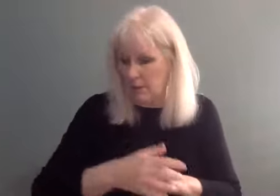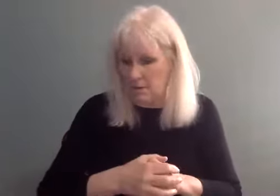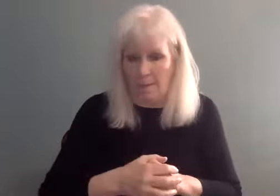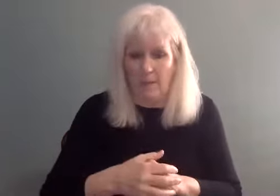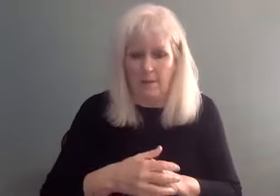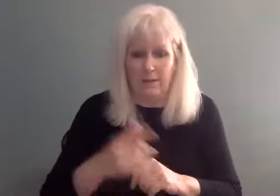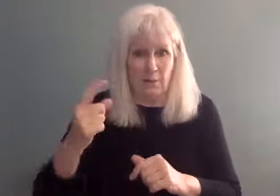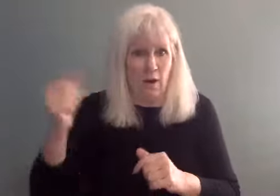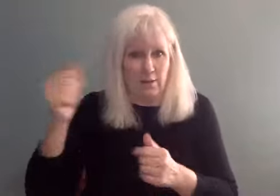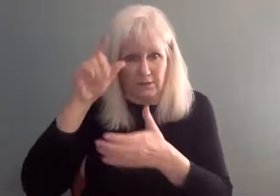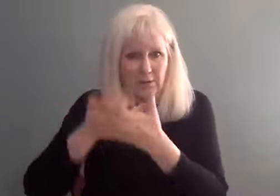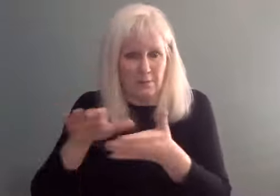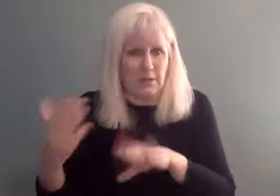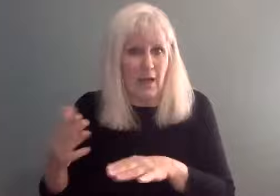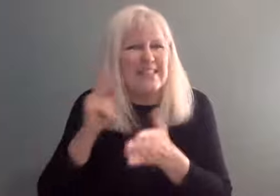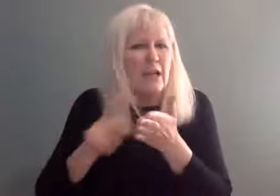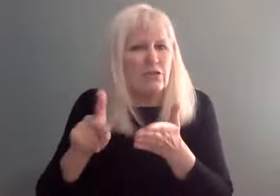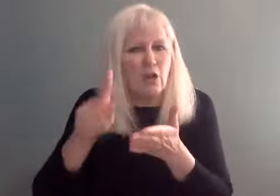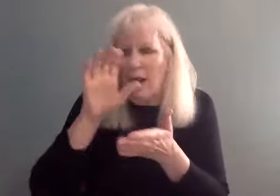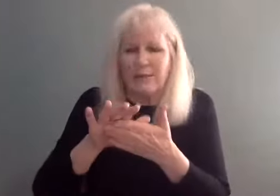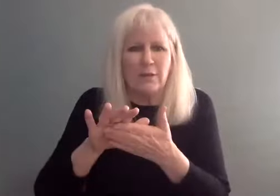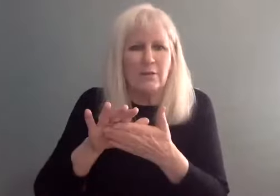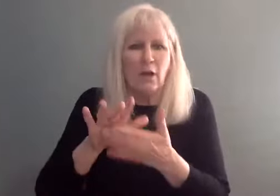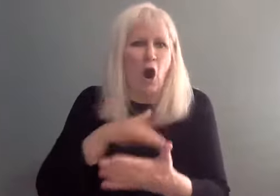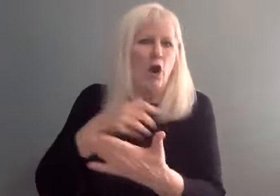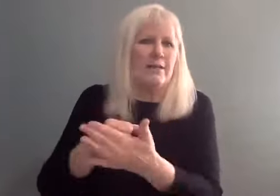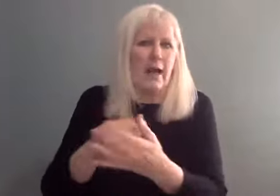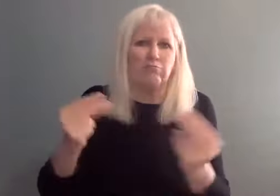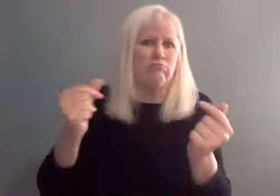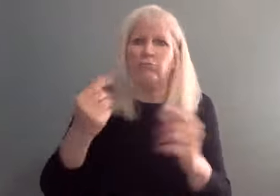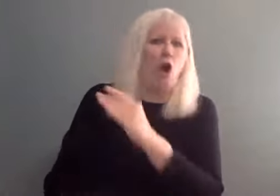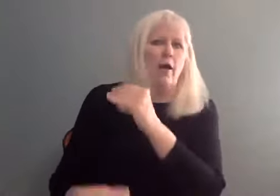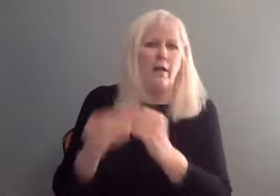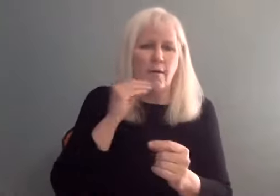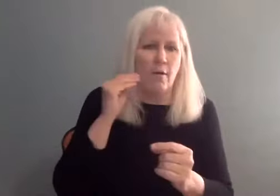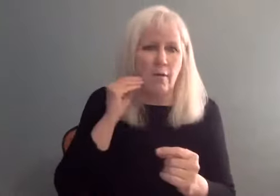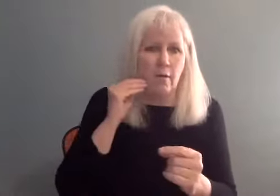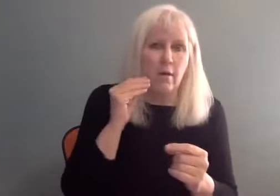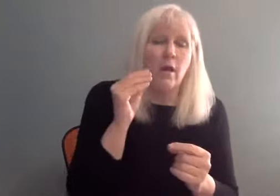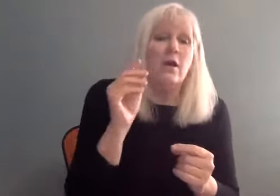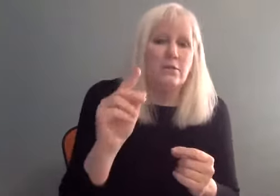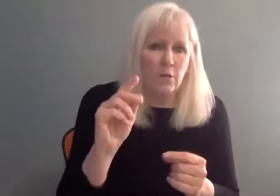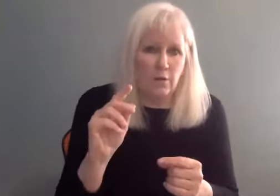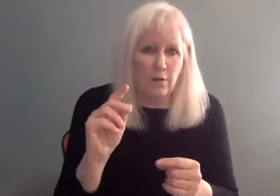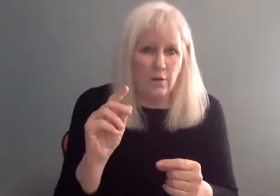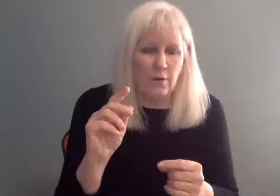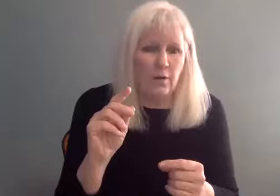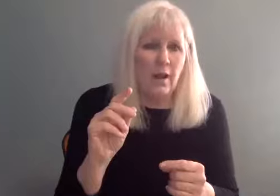husband died, one of the secretary's husband died of a heart attack quickly at home, and they put in place how to help her. They put